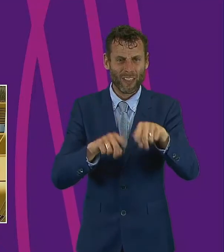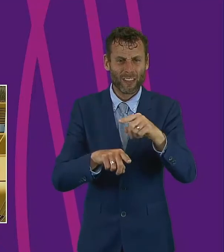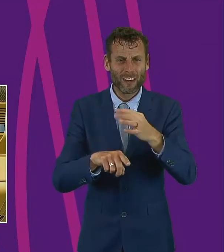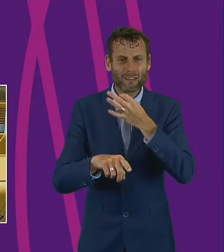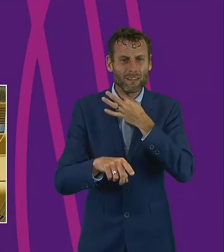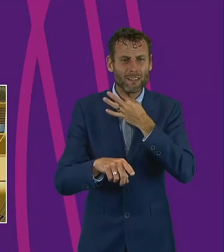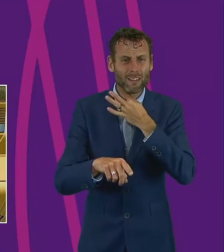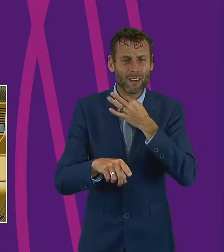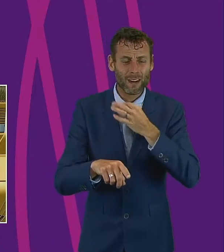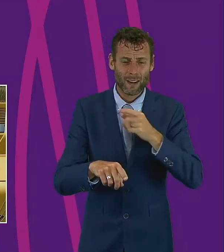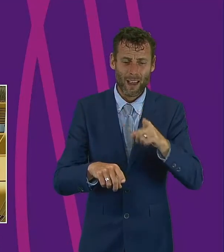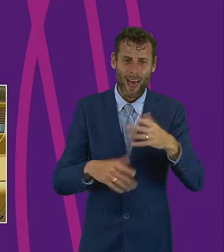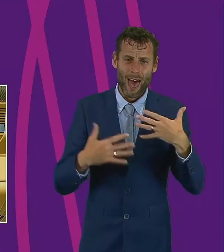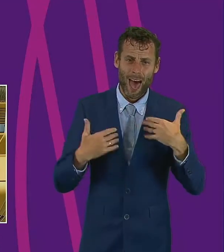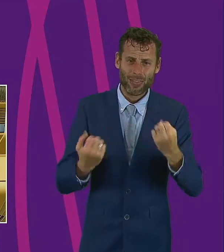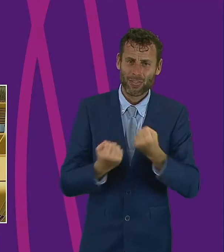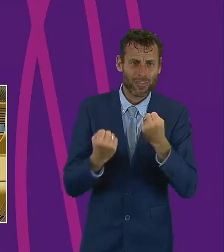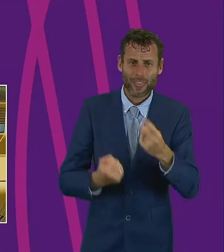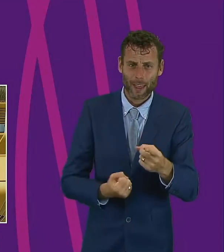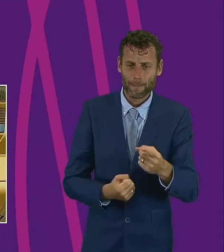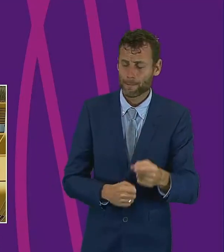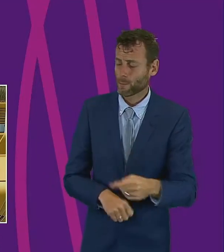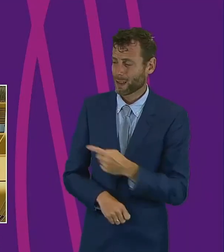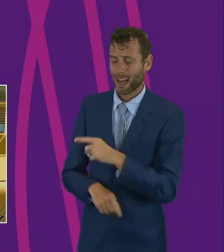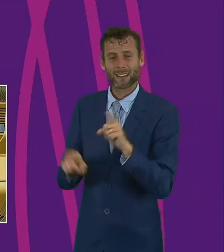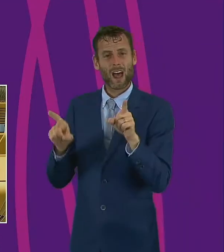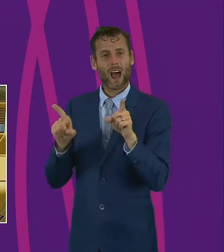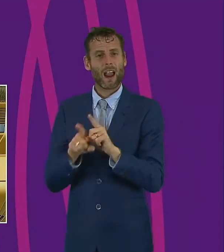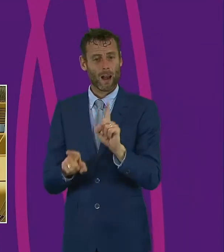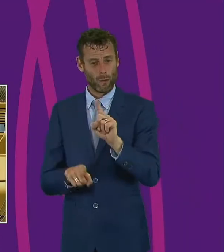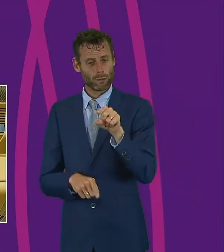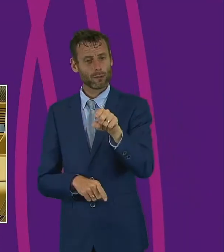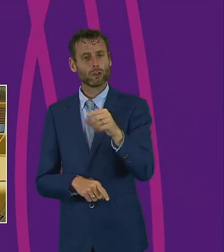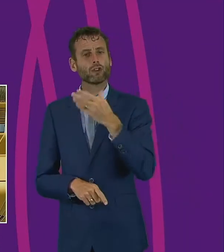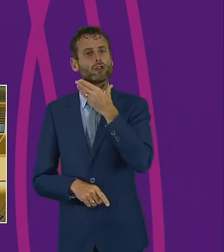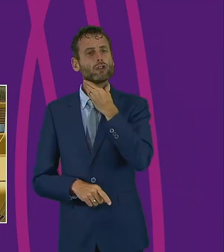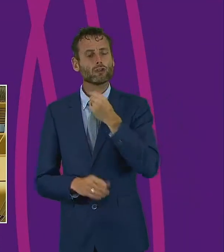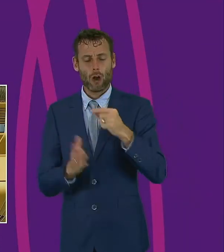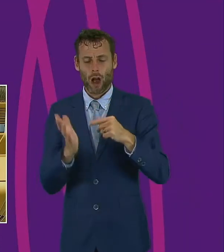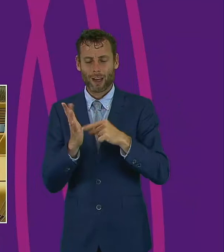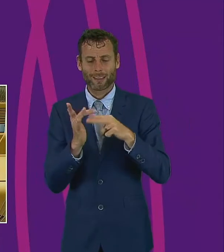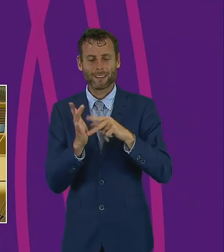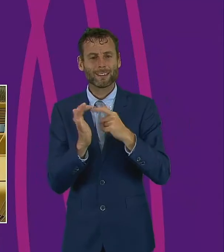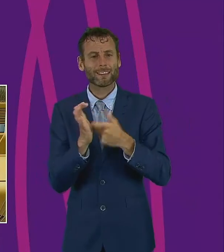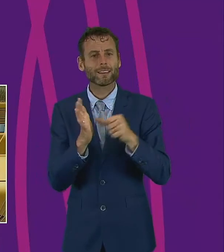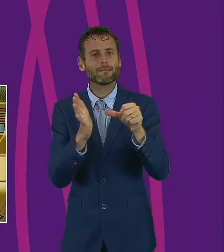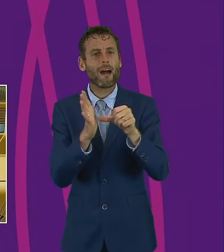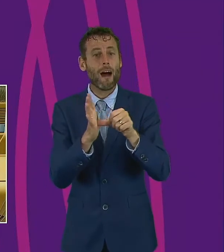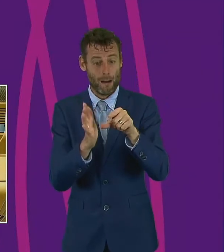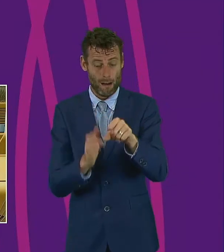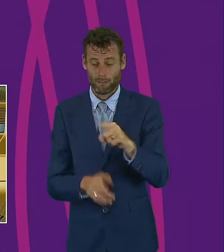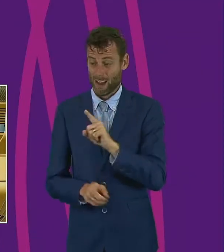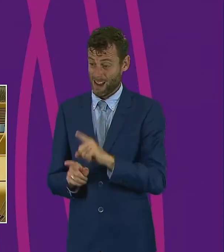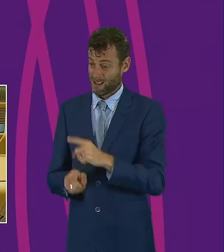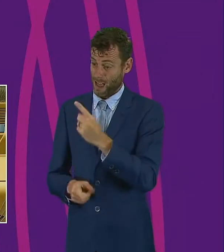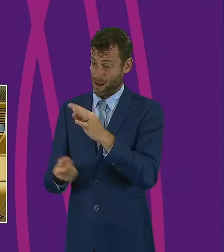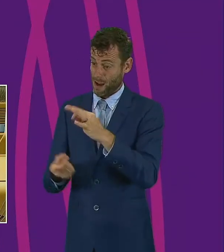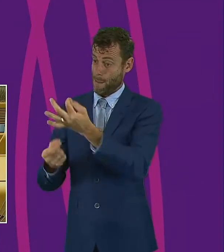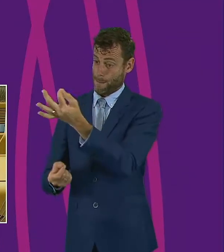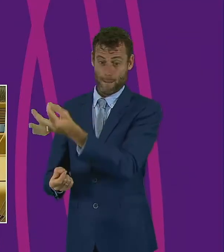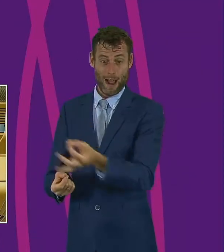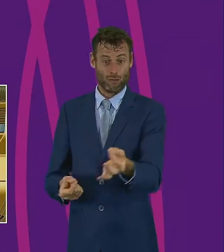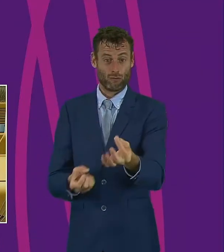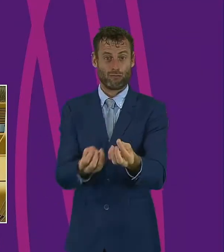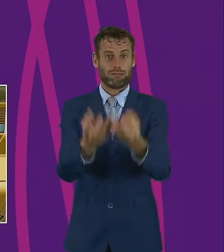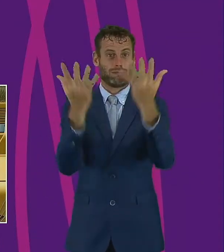weekend, like putting a lit match to dry tinder. We know that the Cabinet Secretary for Health has now